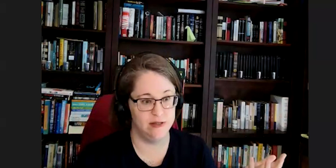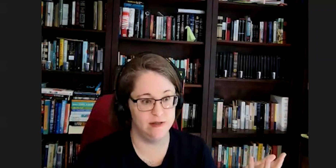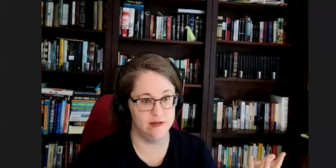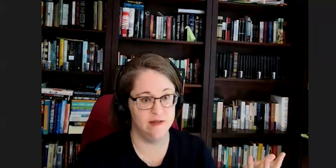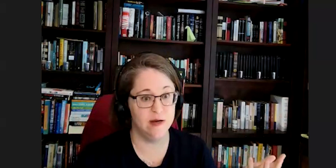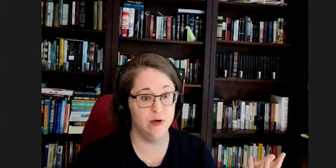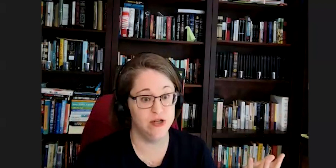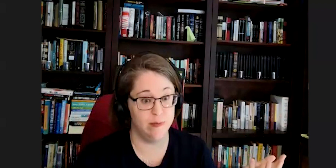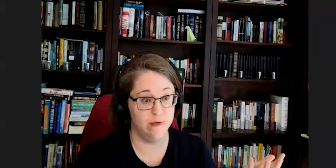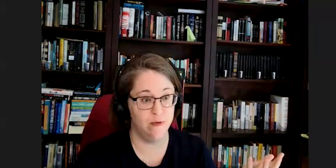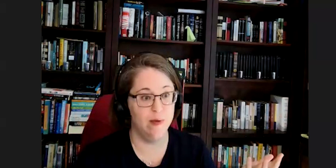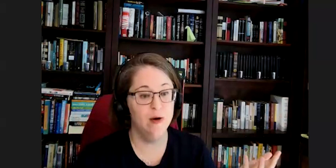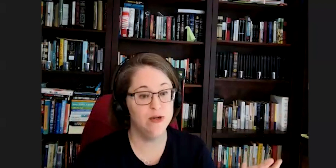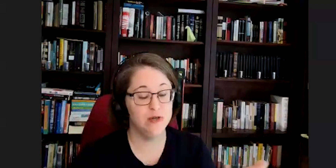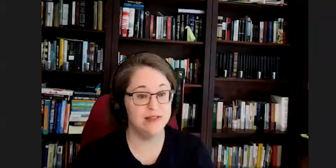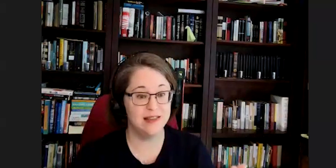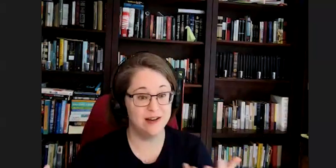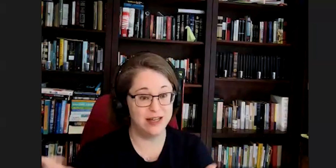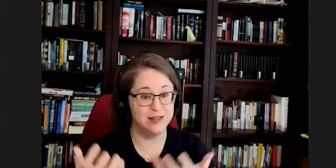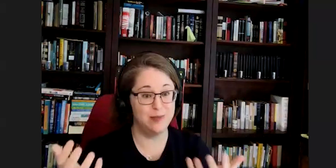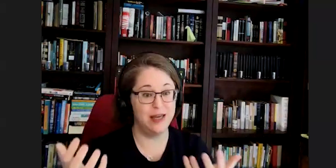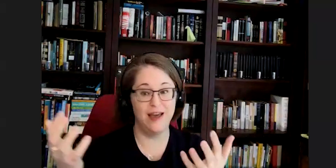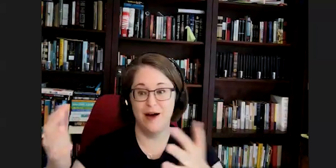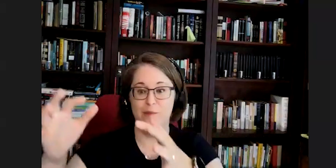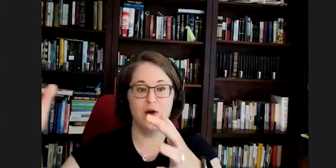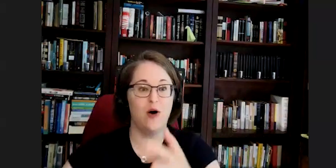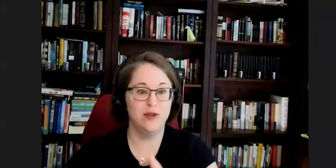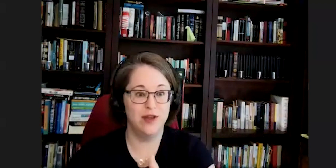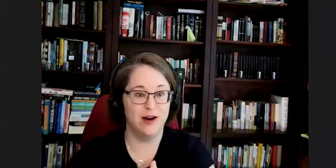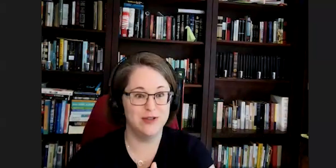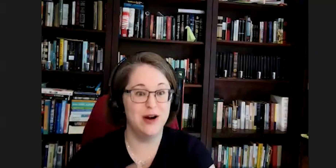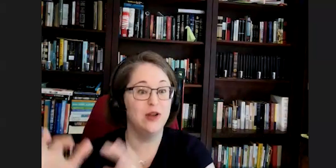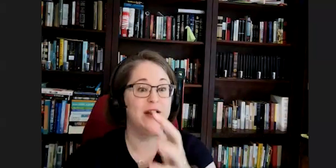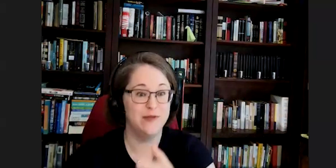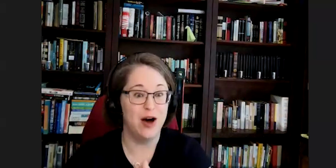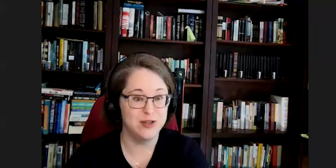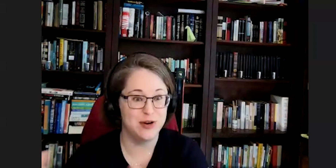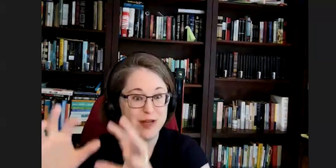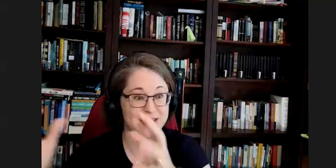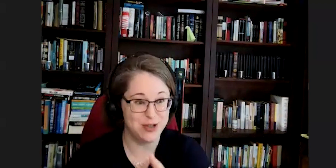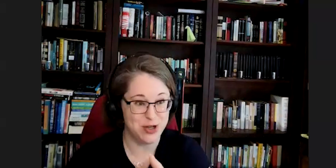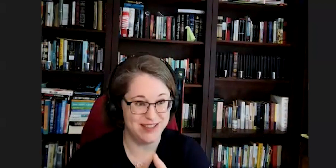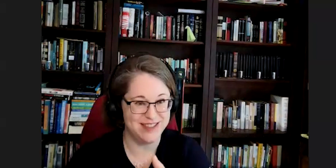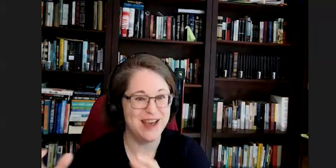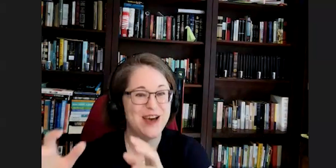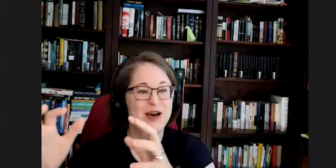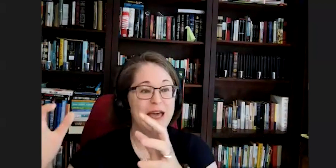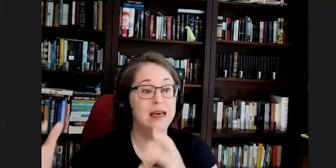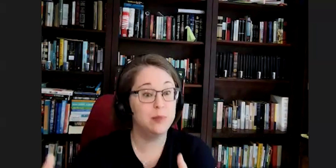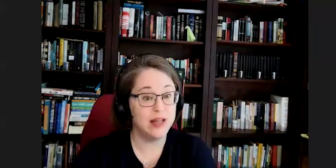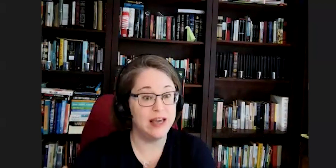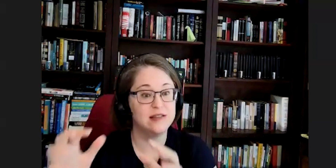legal entities in some way, shape, or form, which means that there needs to be a lot of the Ostrom